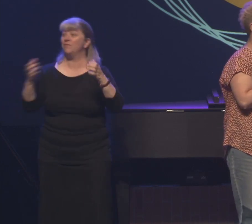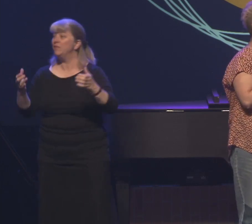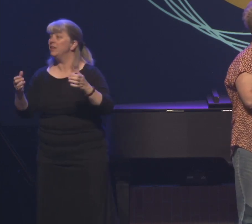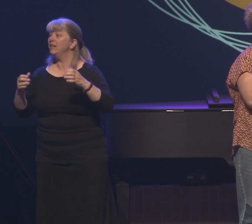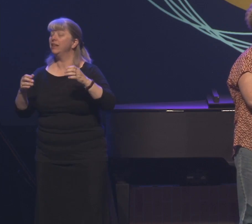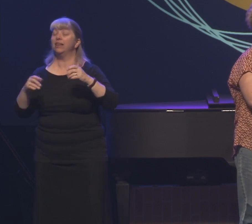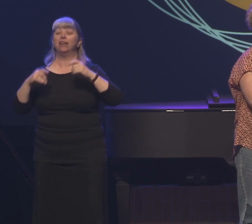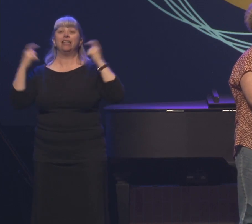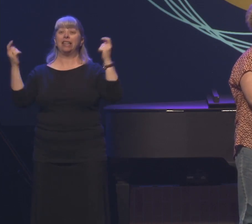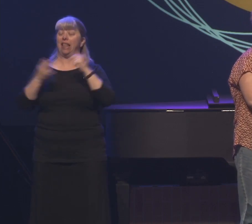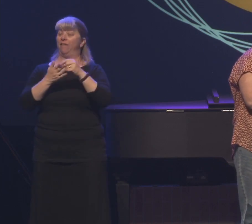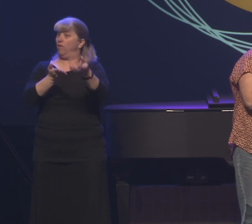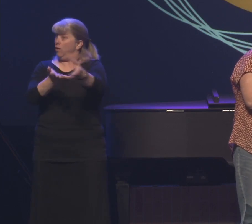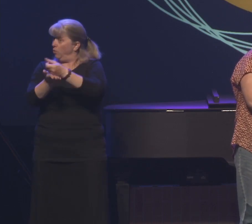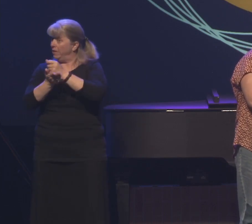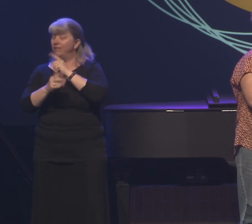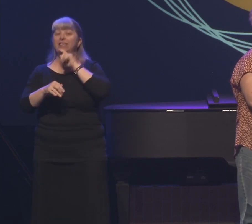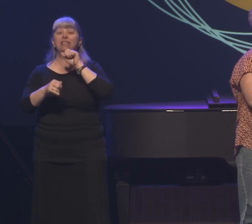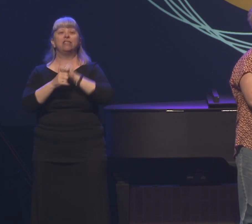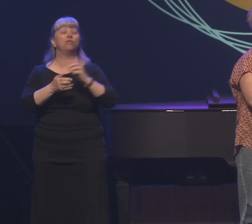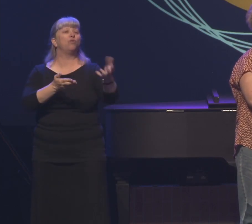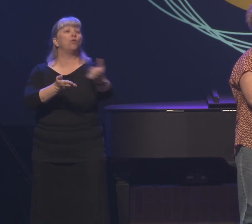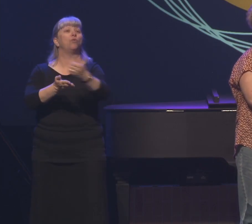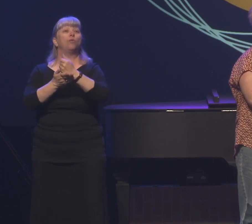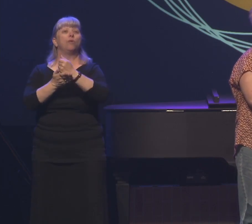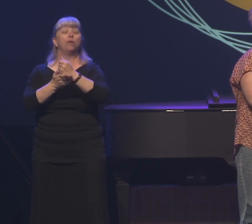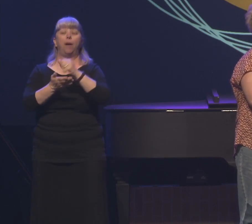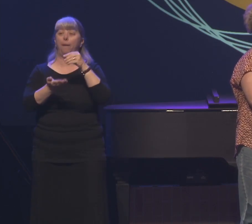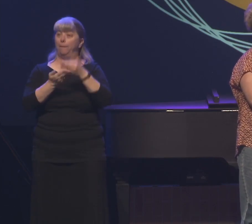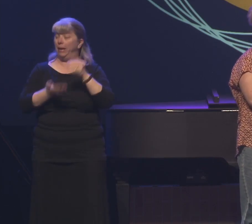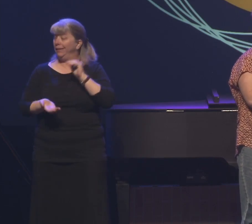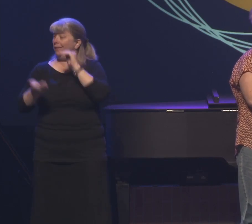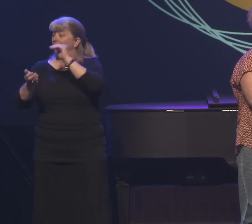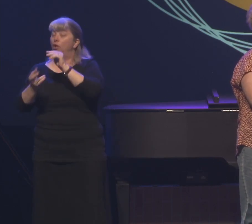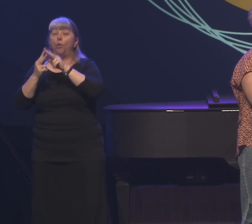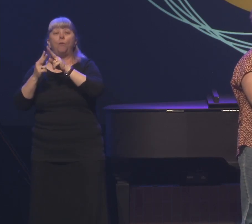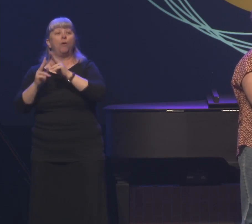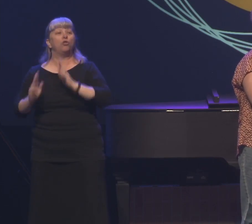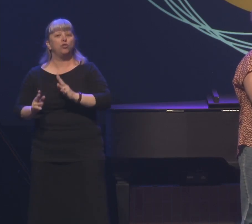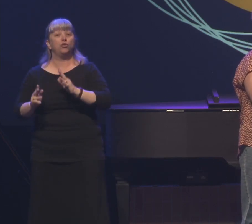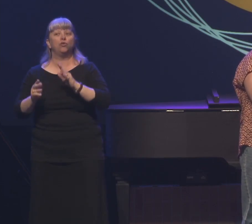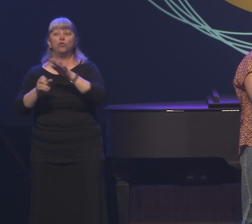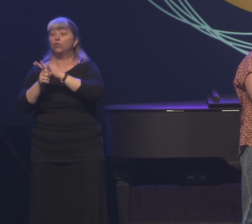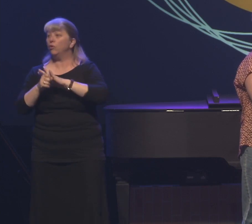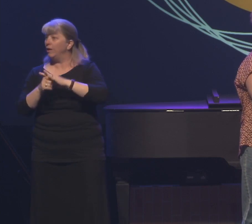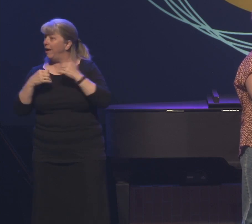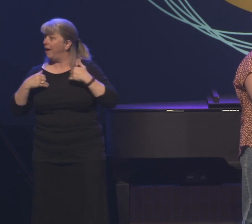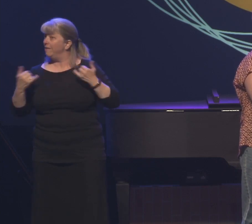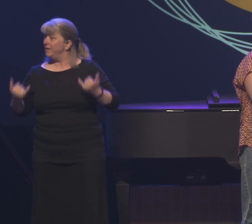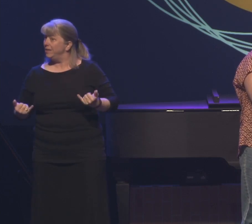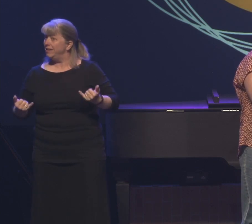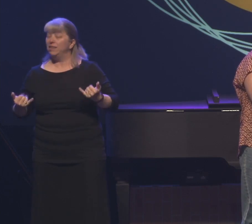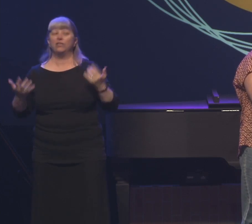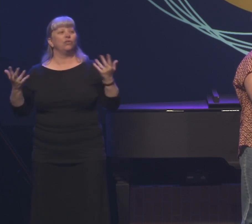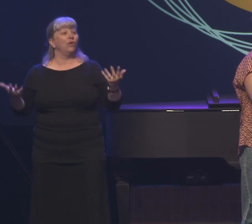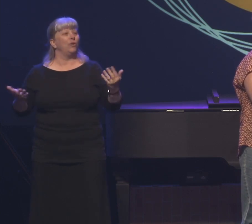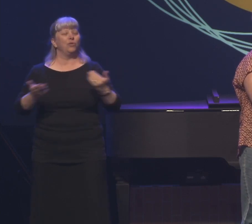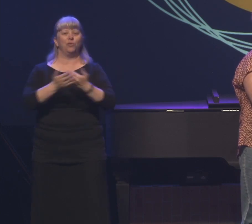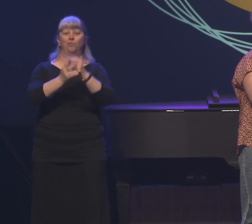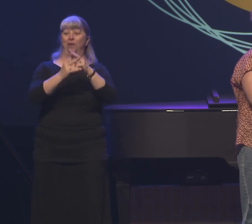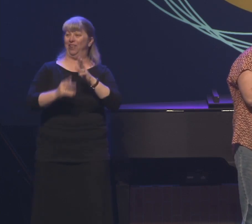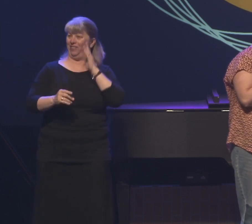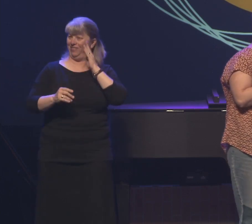gala is a fundraiser. It is a fundraiser. And all the proceeds go to our local partners, global partners that we have now. Yes. And some new partners